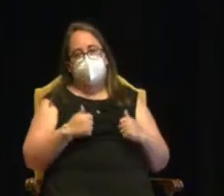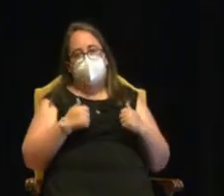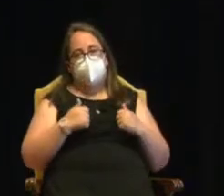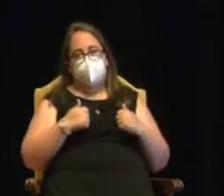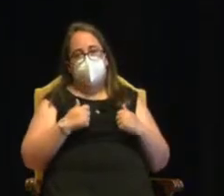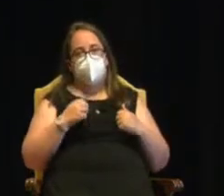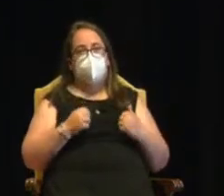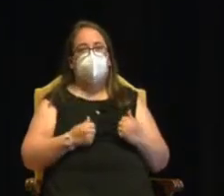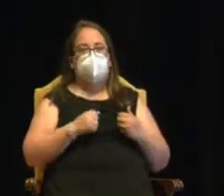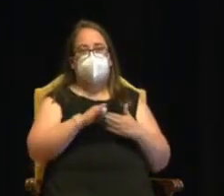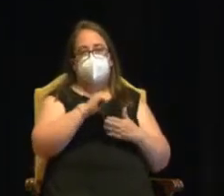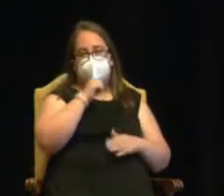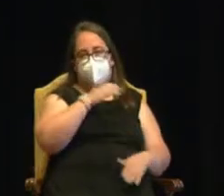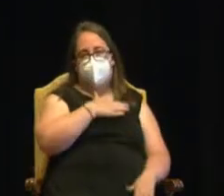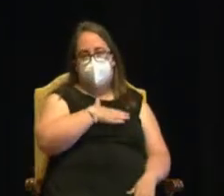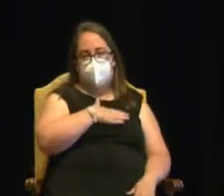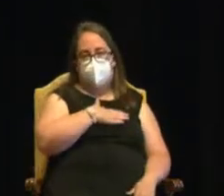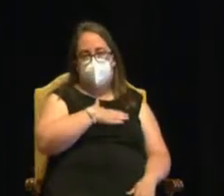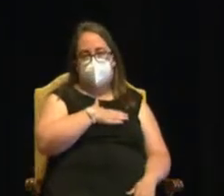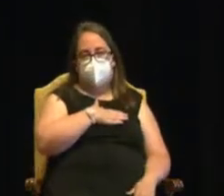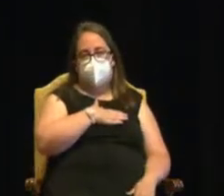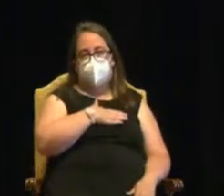life that's not mine.